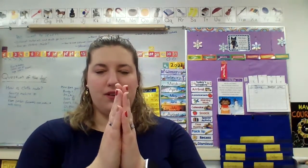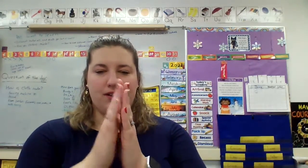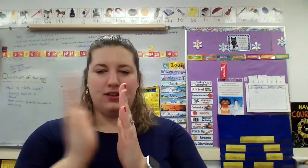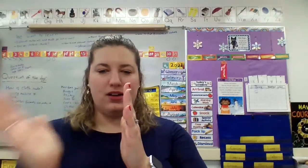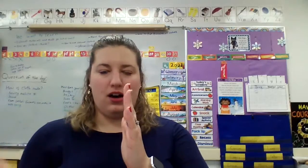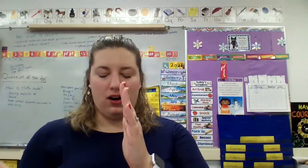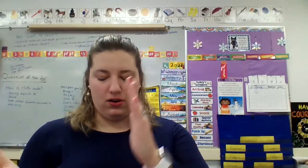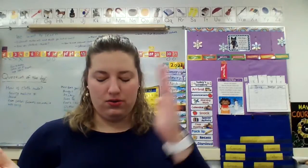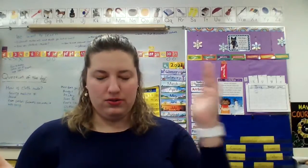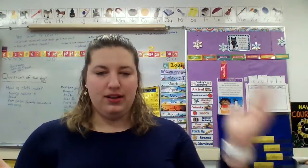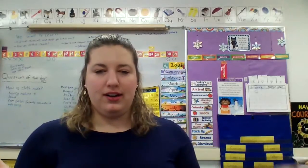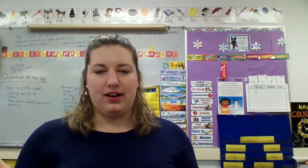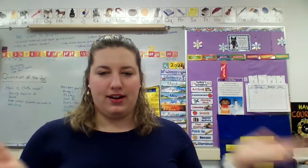Owner, own, er.